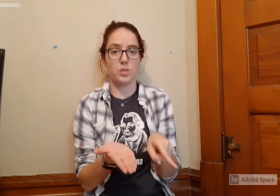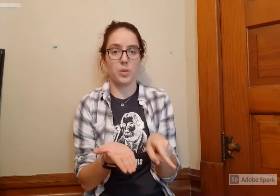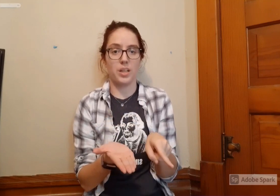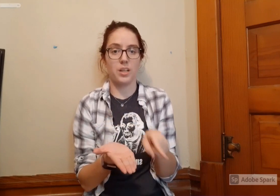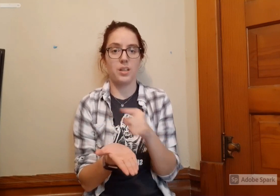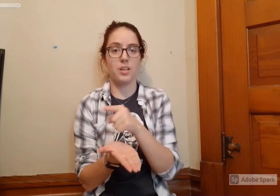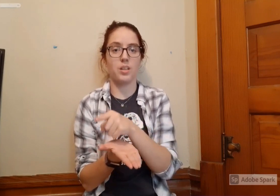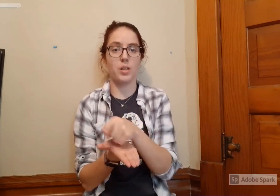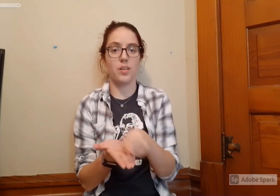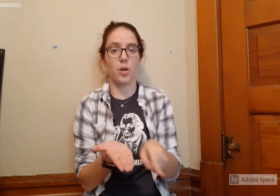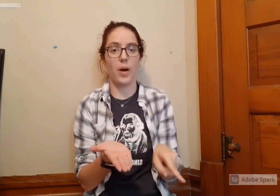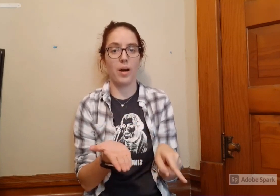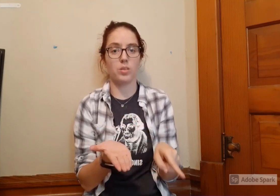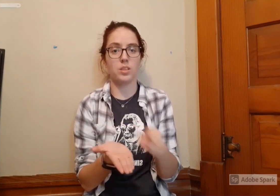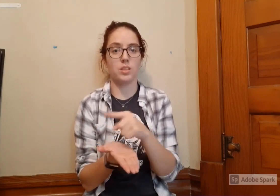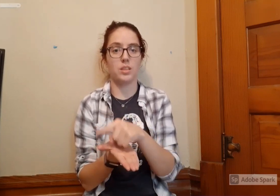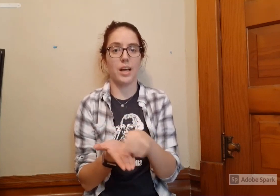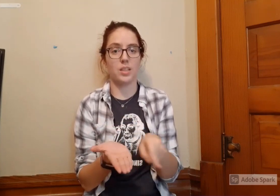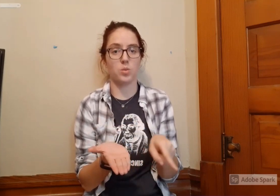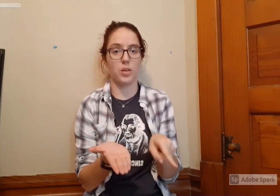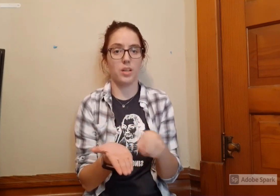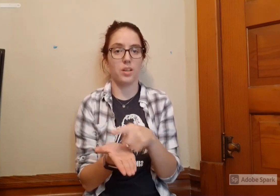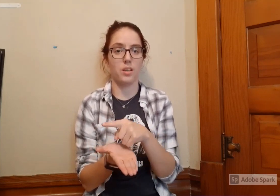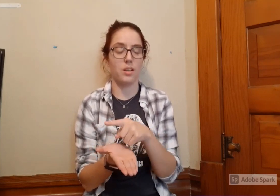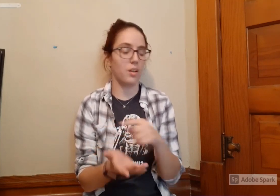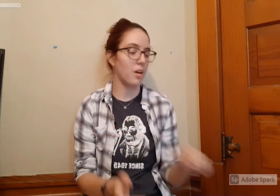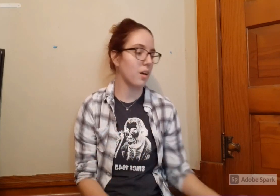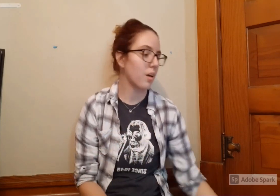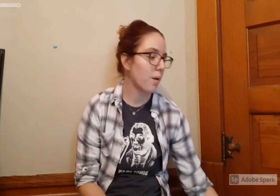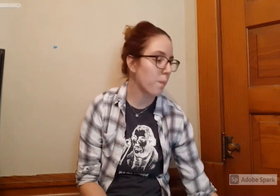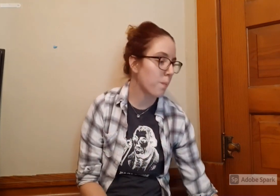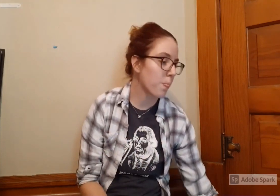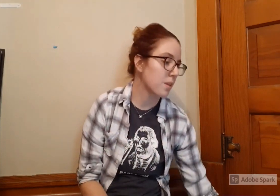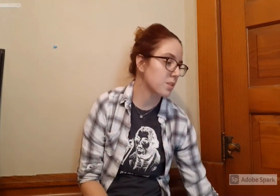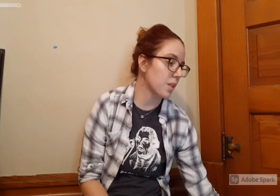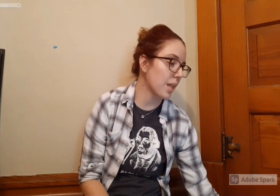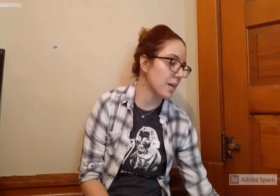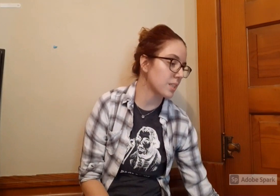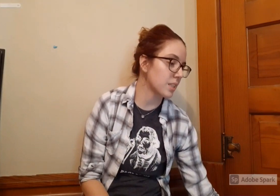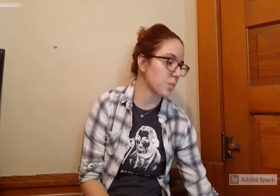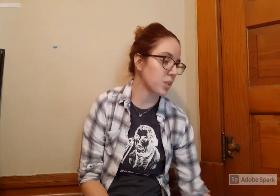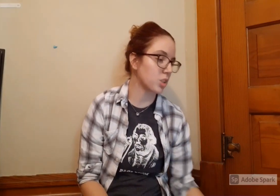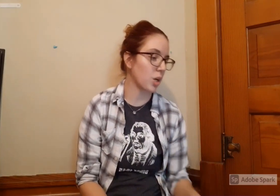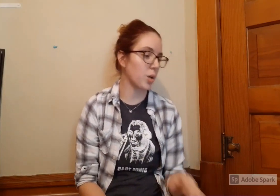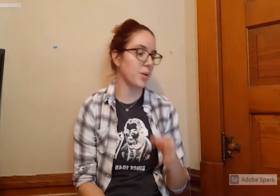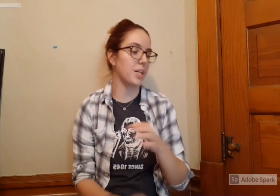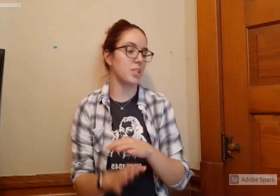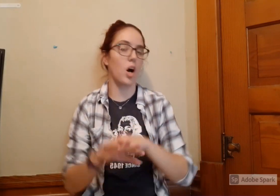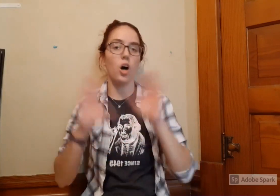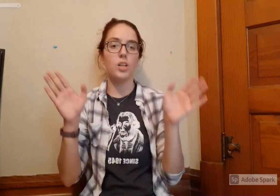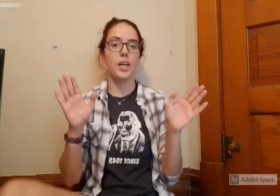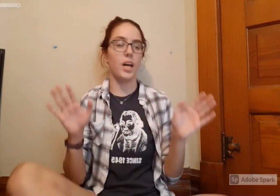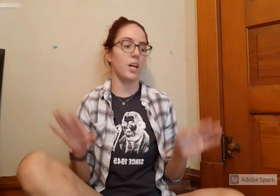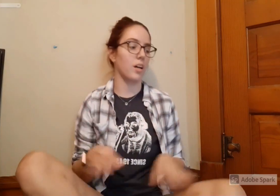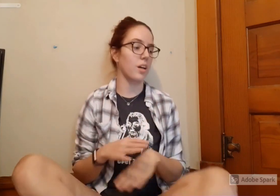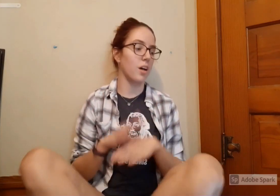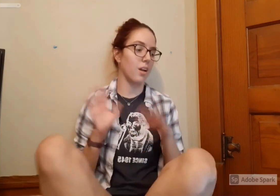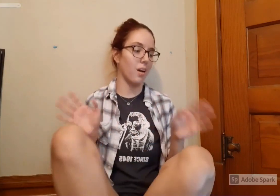week. You kind of go out next week. So the last things I'm going to show you is all day,